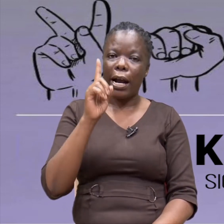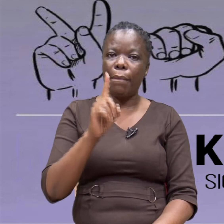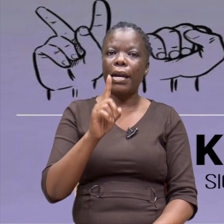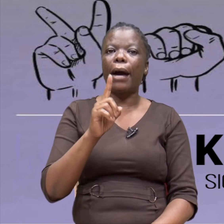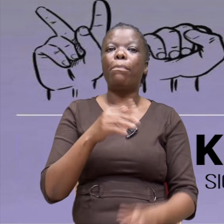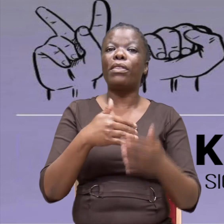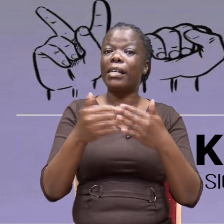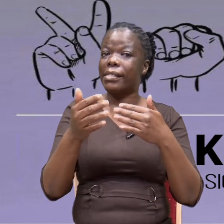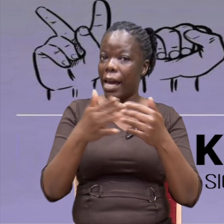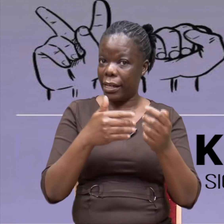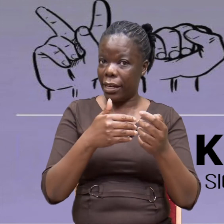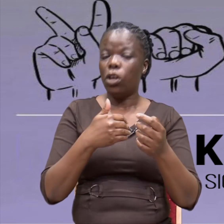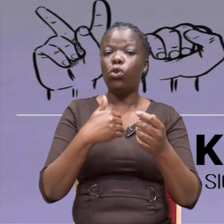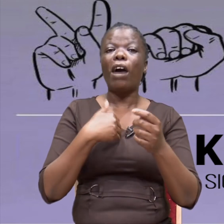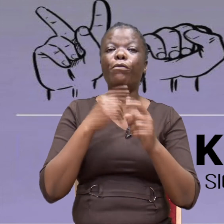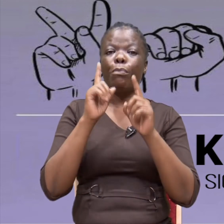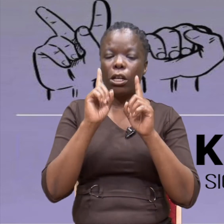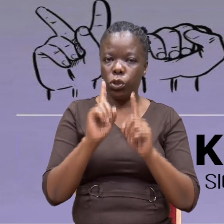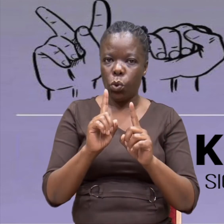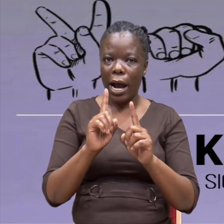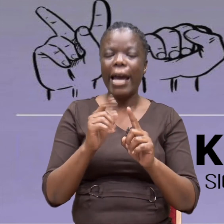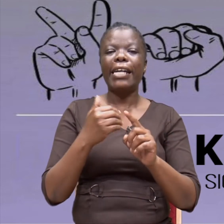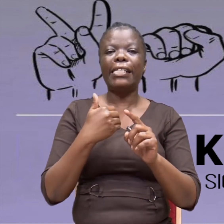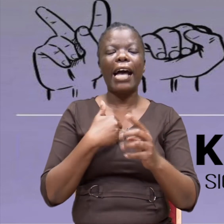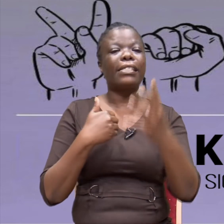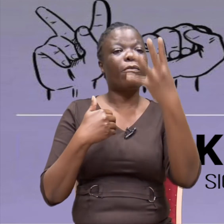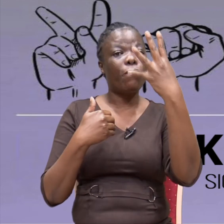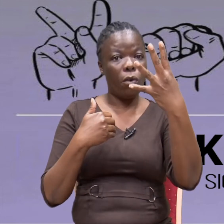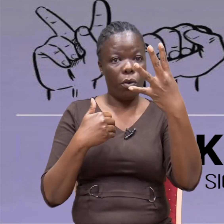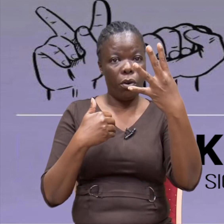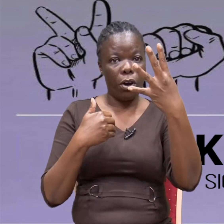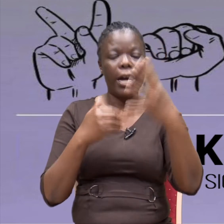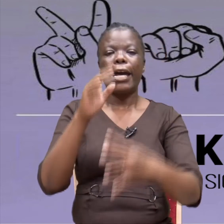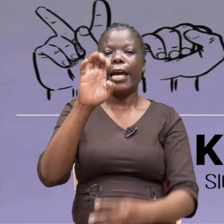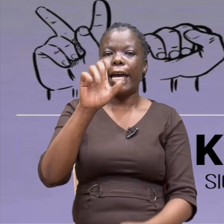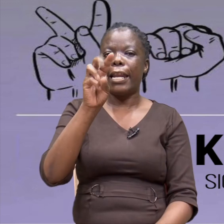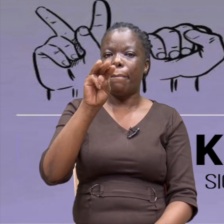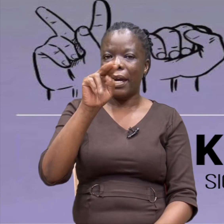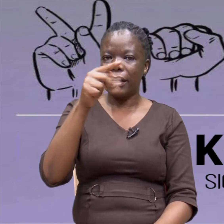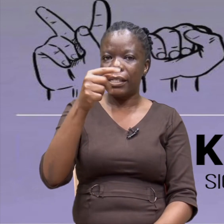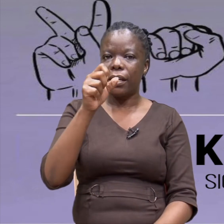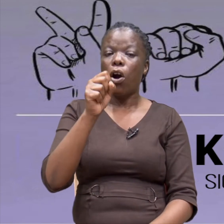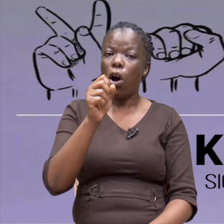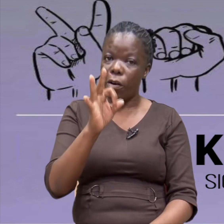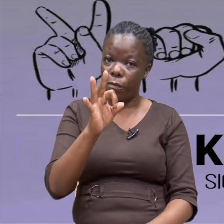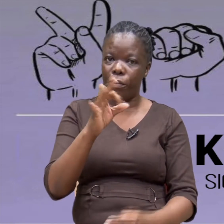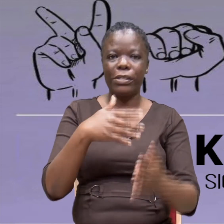coming up with the sign, you have to make sure it has the 4 elements of